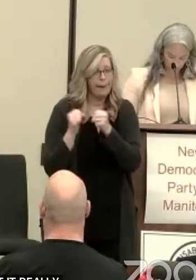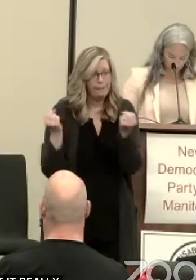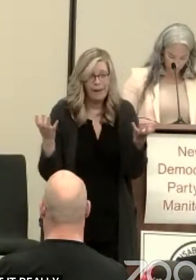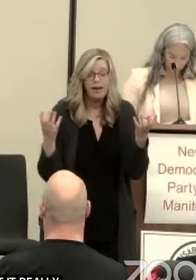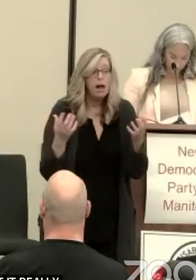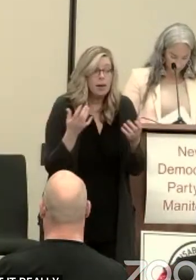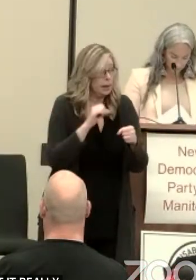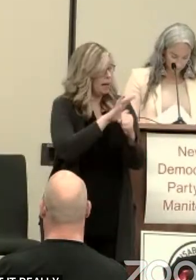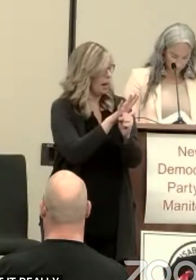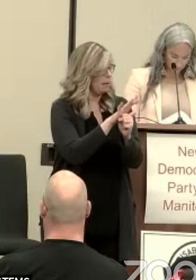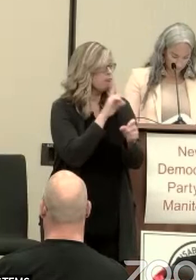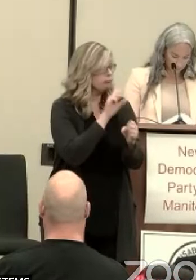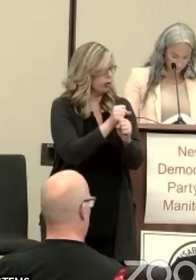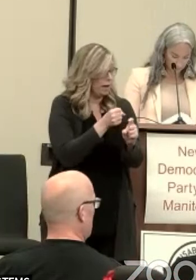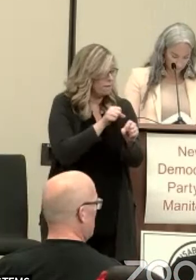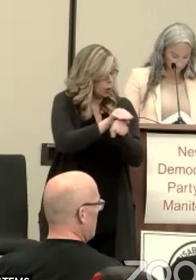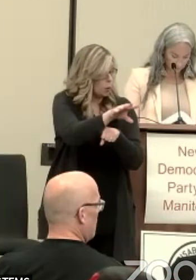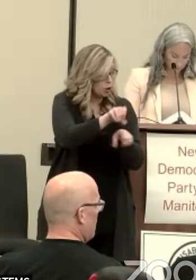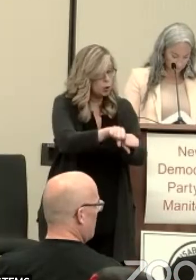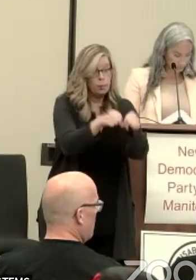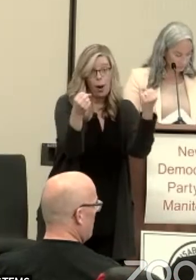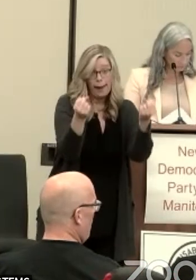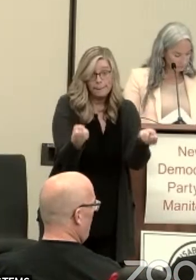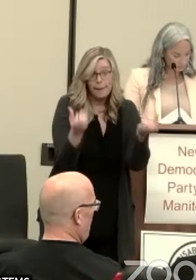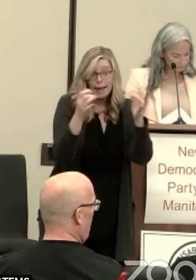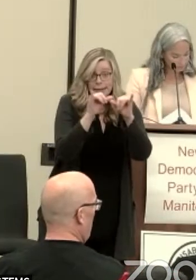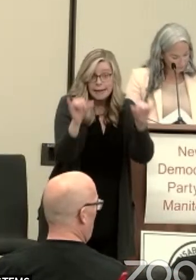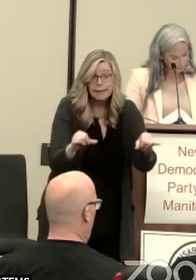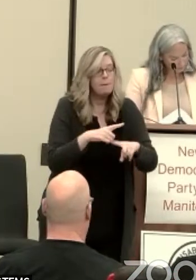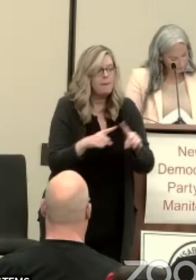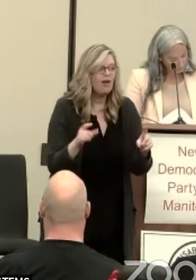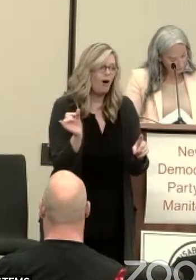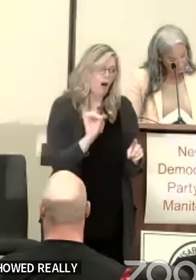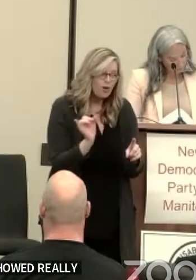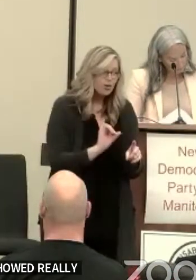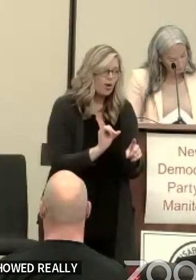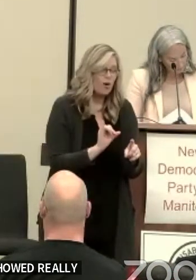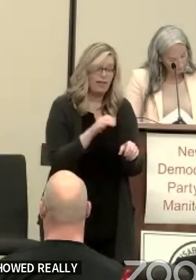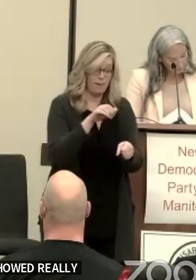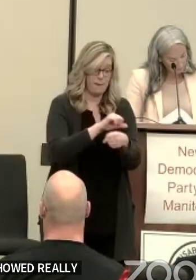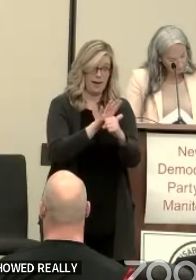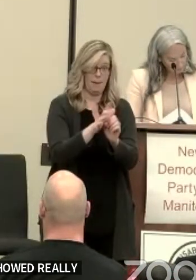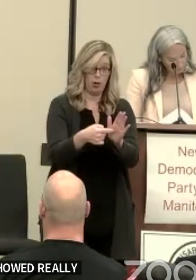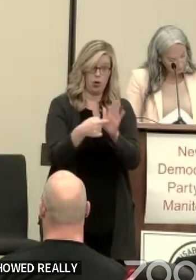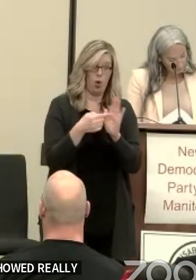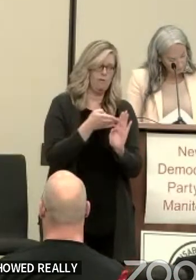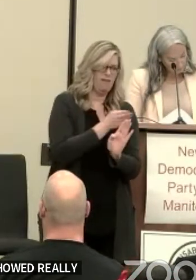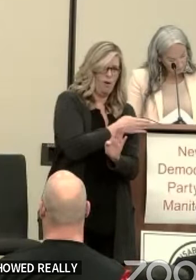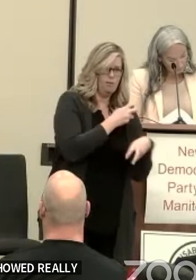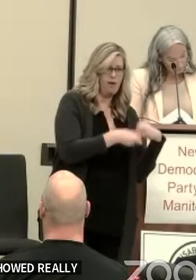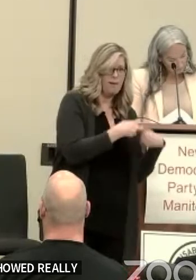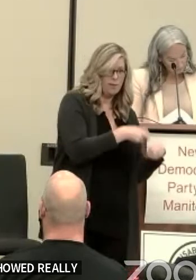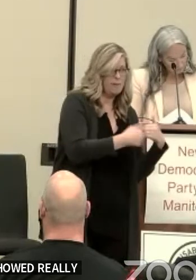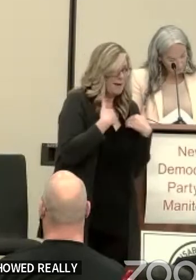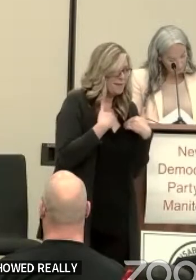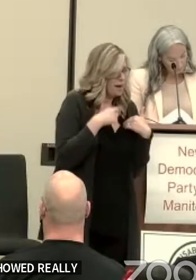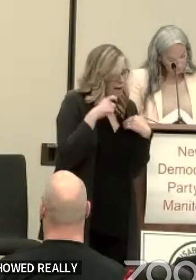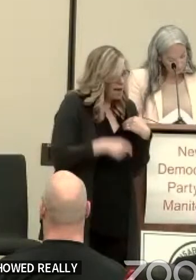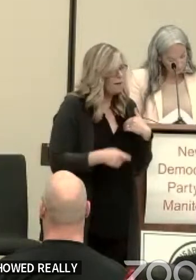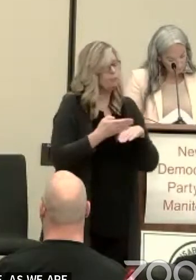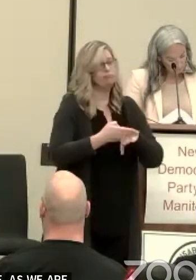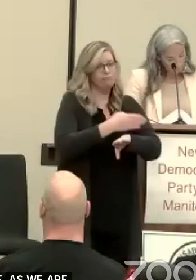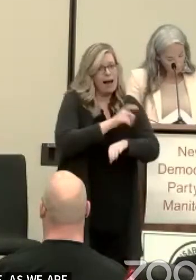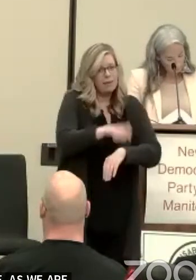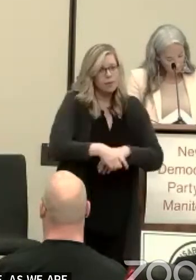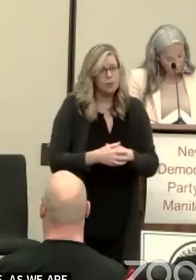systems, but it also showed really what the failings were. And we have to make sure, as we're moving forward, we think that this is a